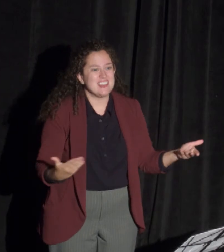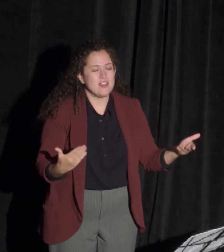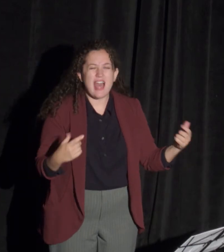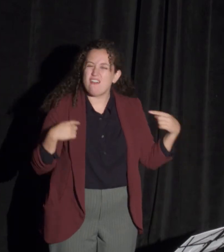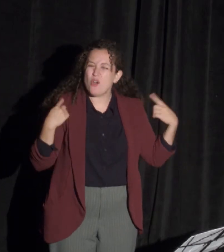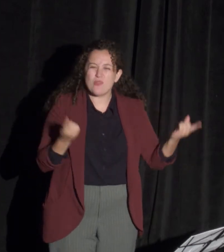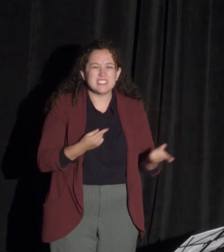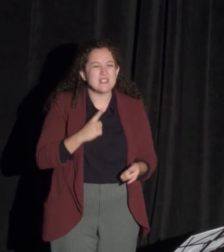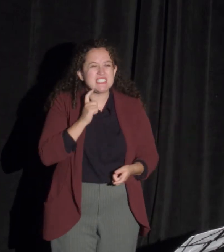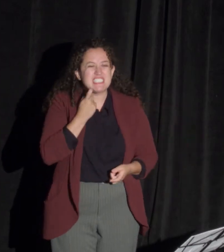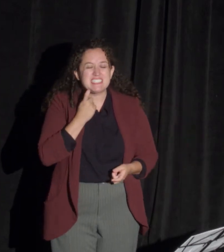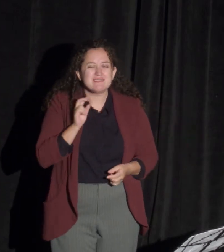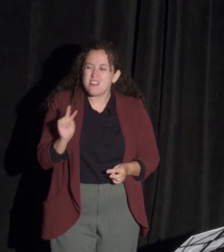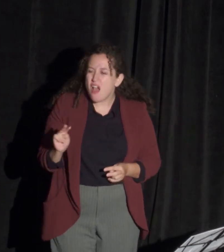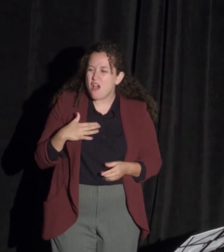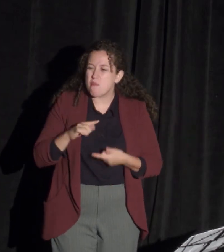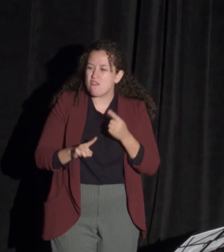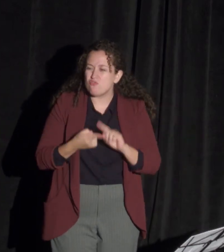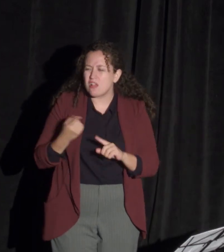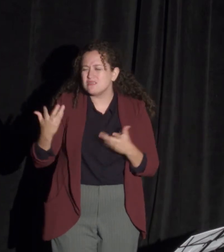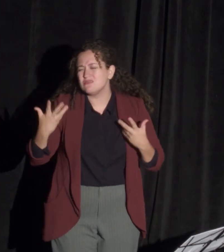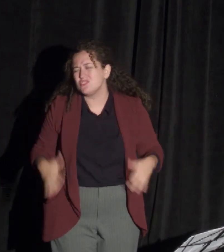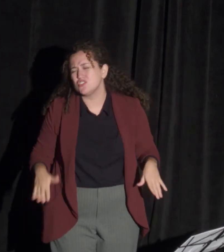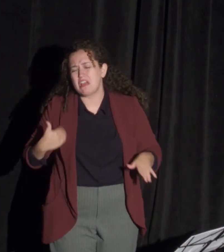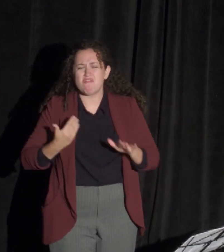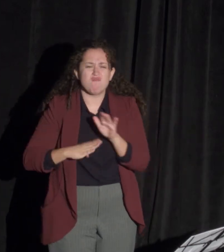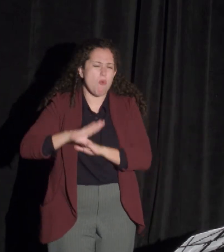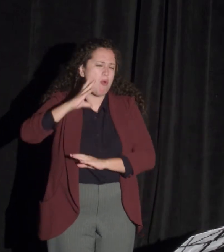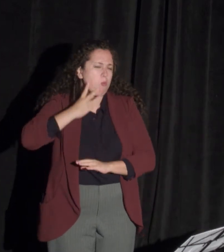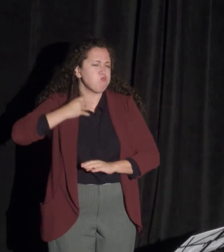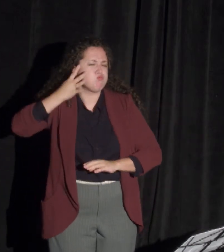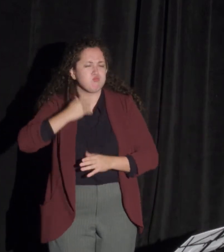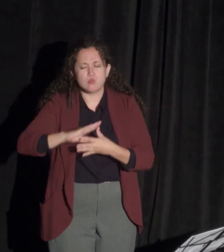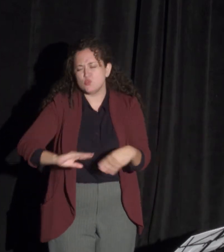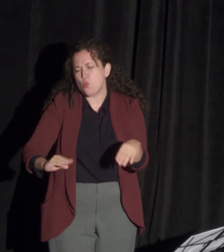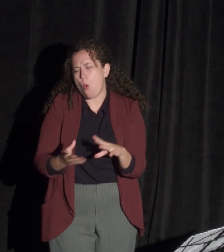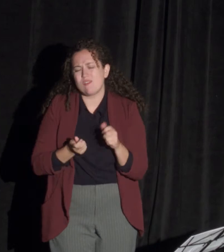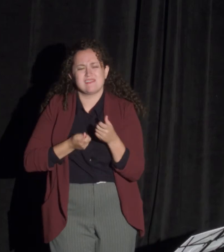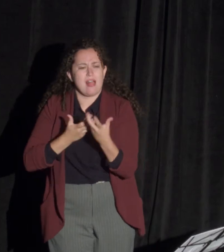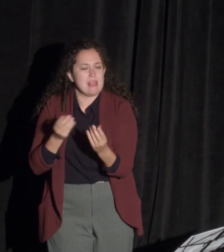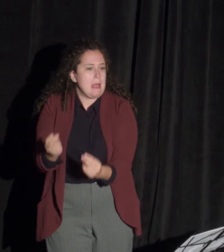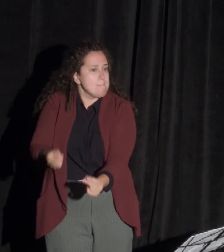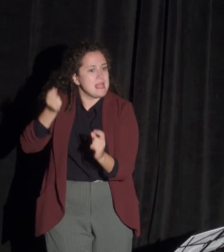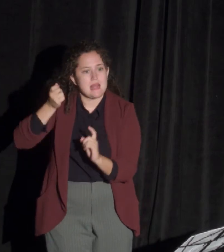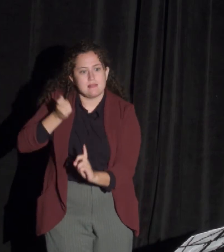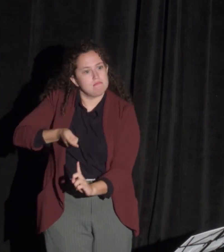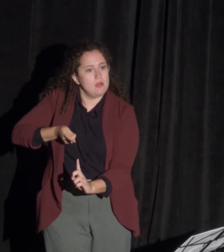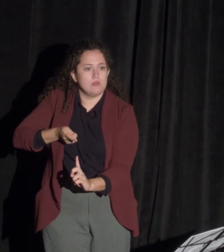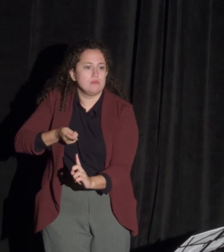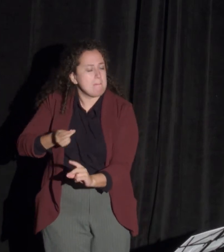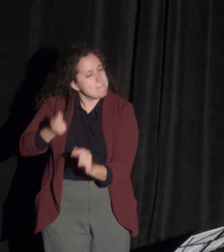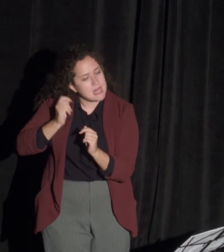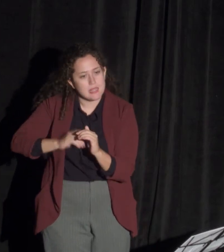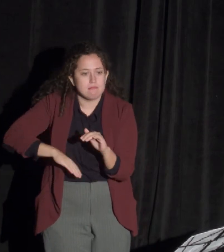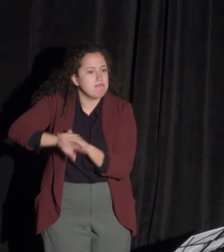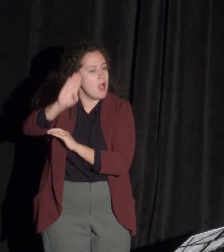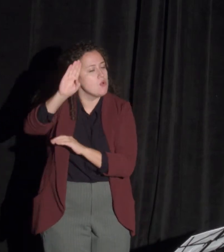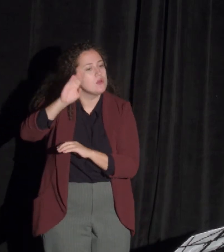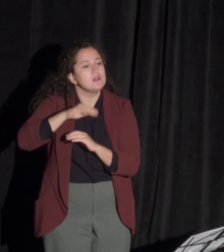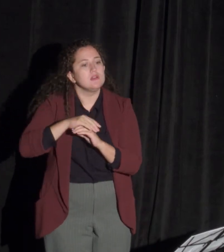who seemed to have fully developed storytelling ids right out of the gate. I wanted to write, but I didn't think I knew myself well